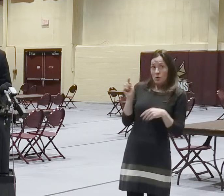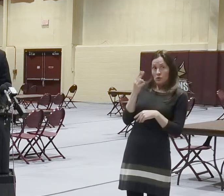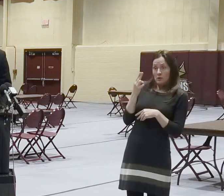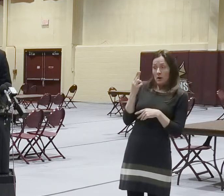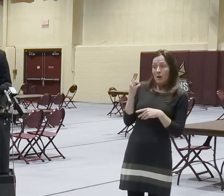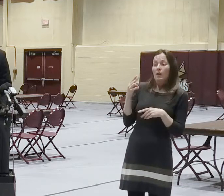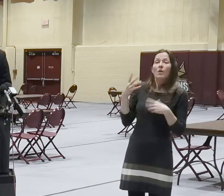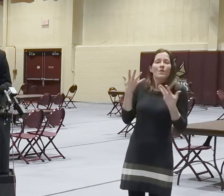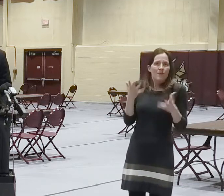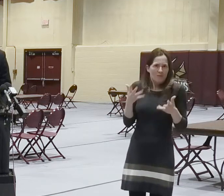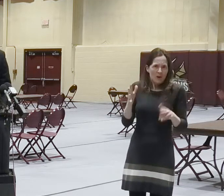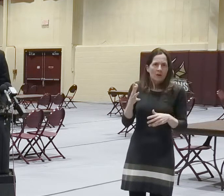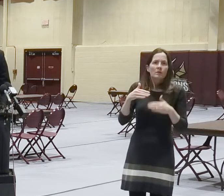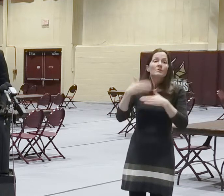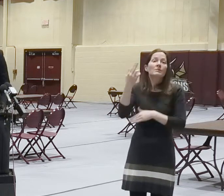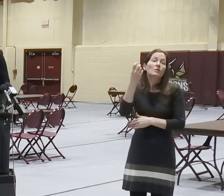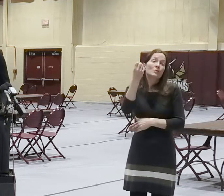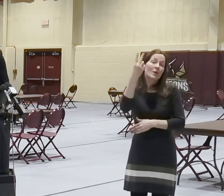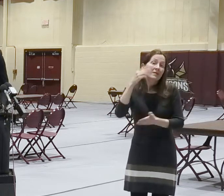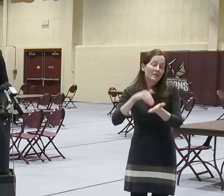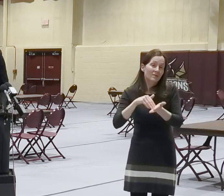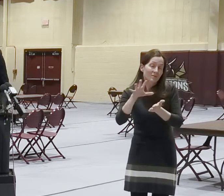12,500 residents sign up.